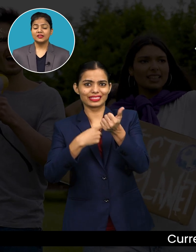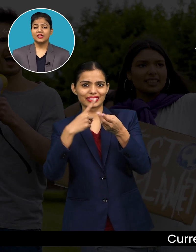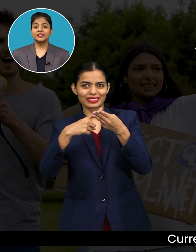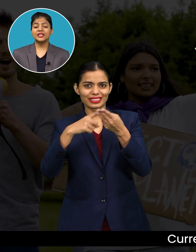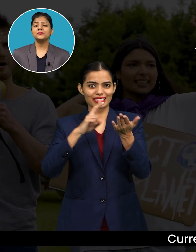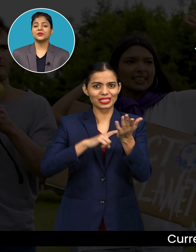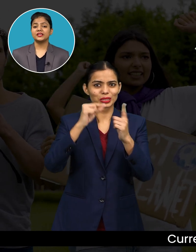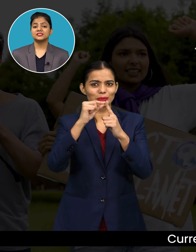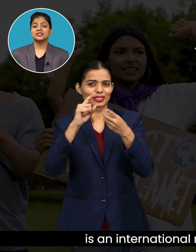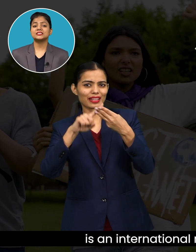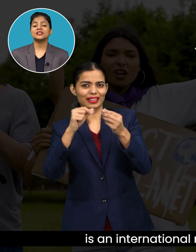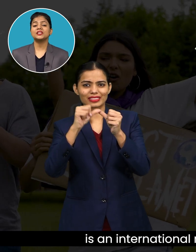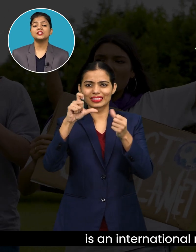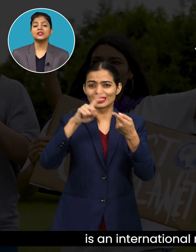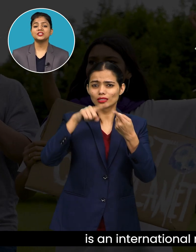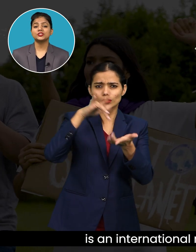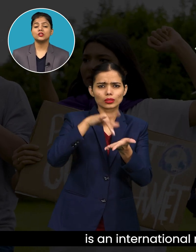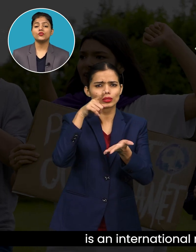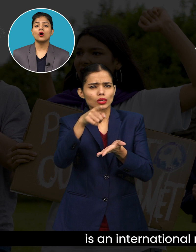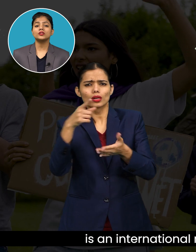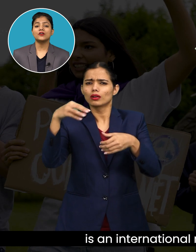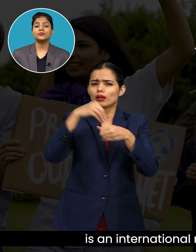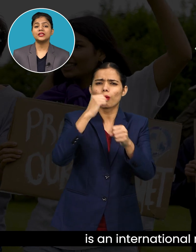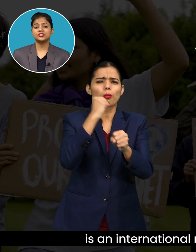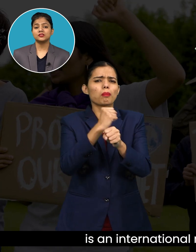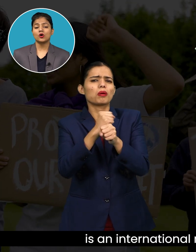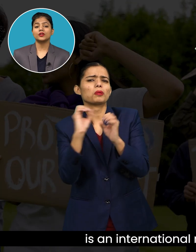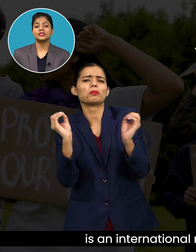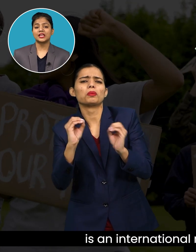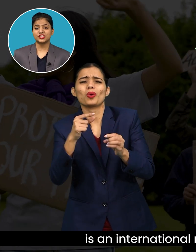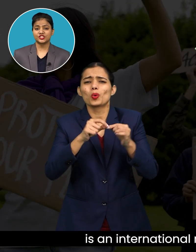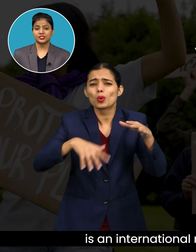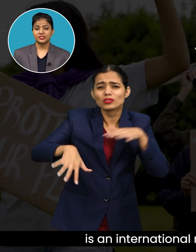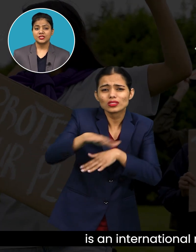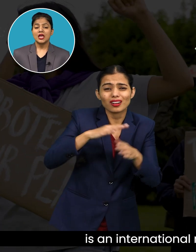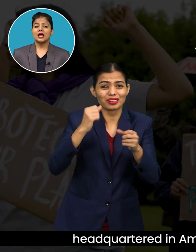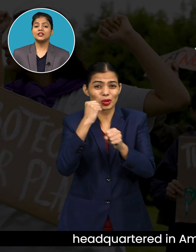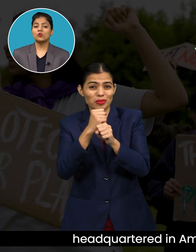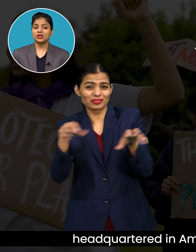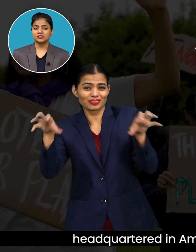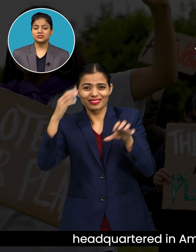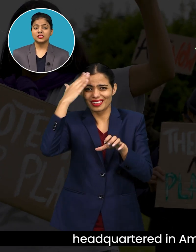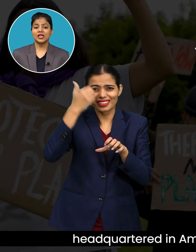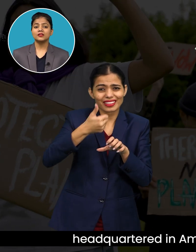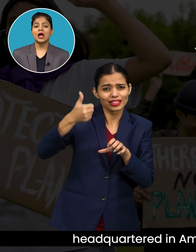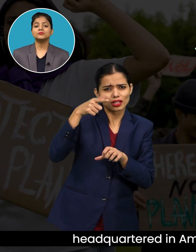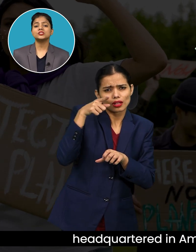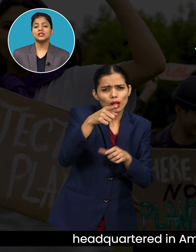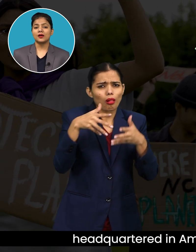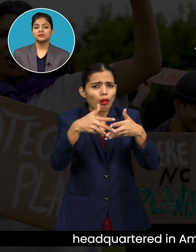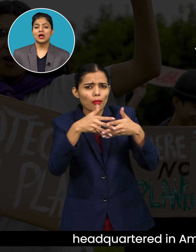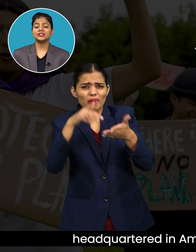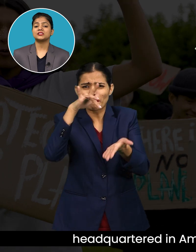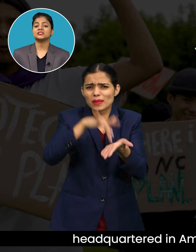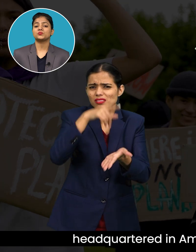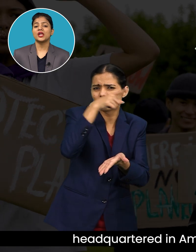Currently, Greenpeace is an international non-governmental organization headquarters in